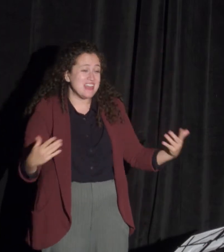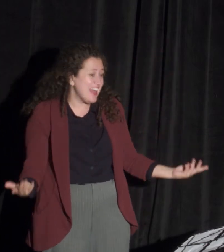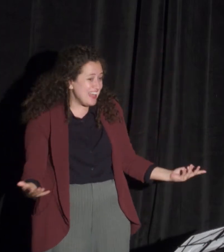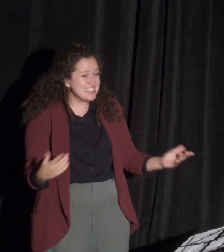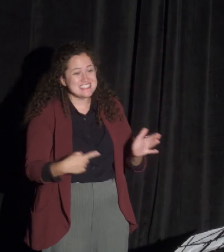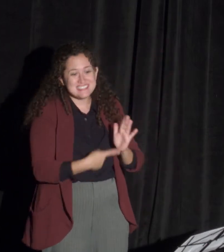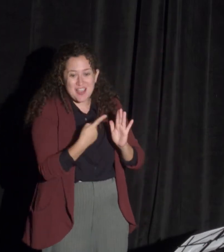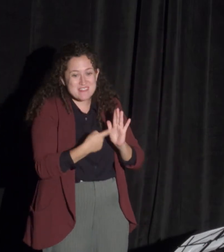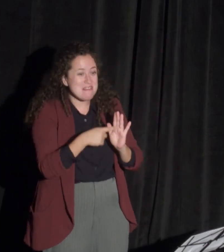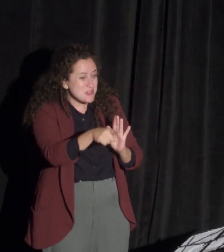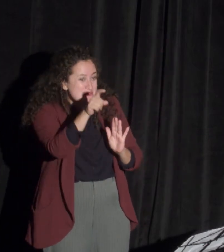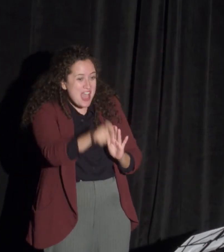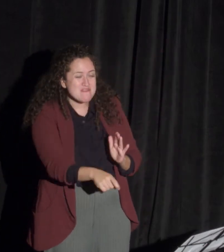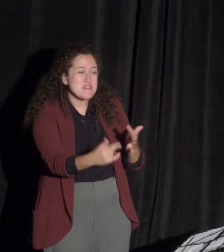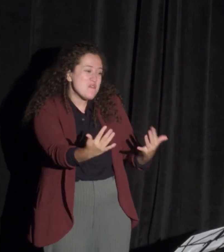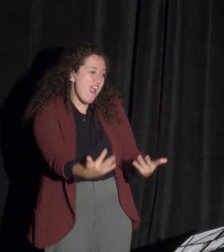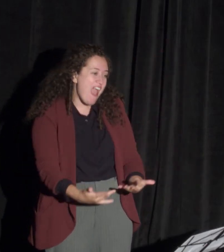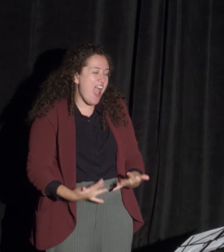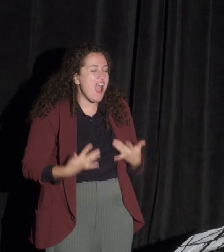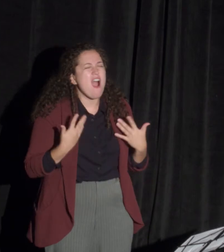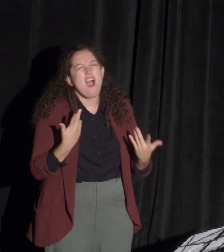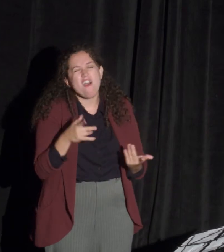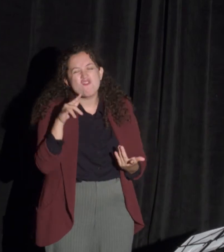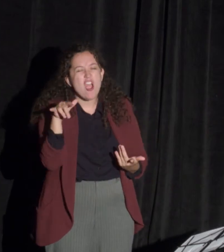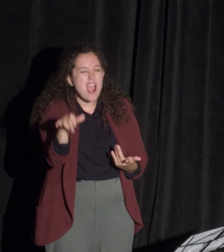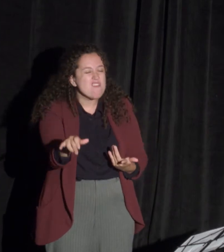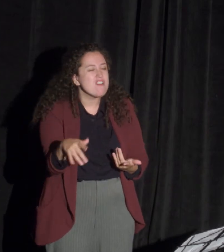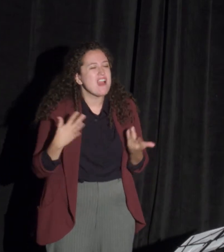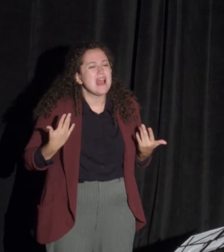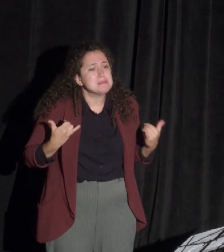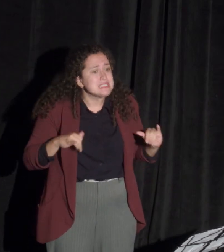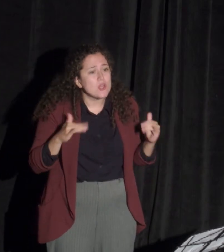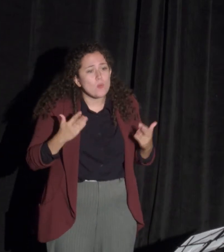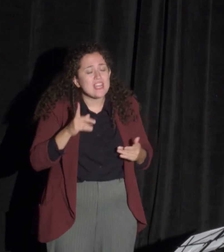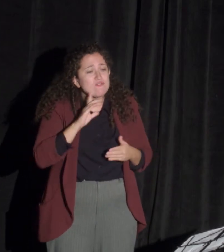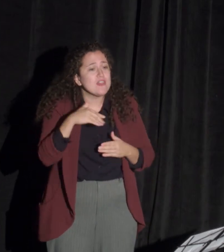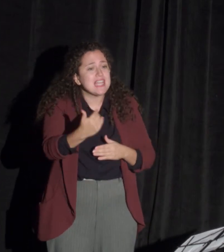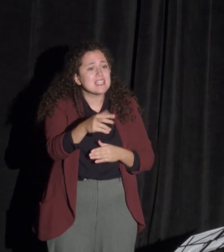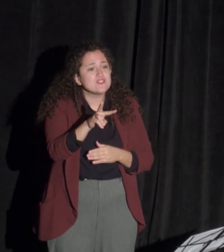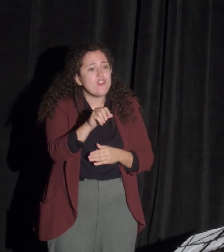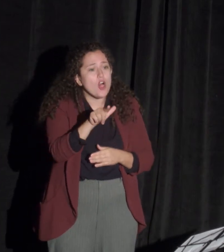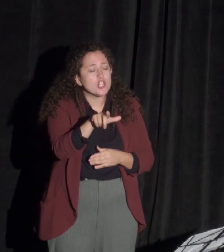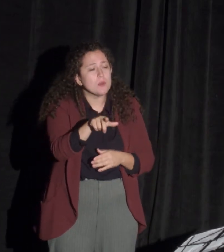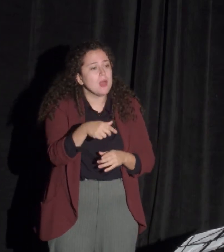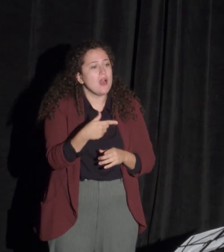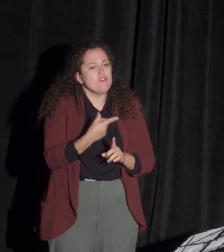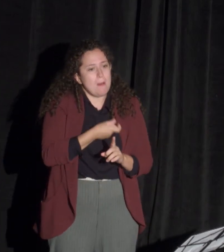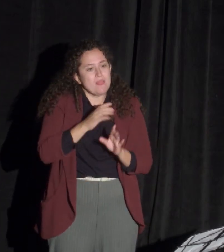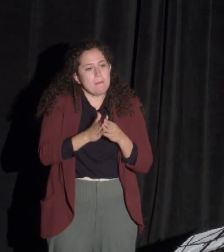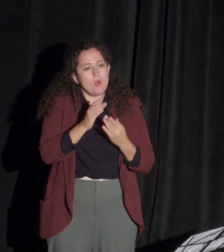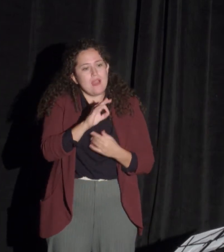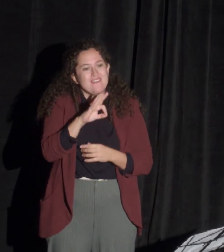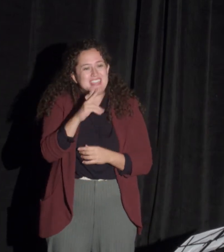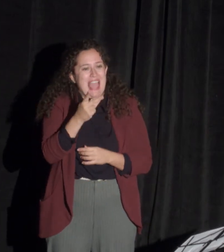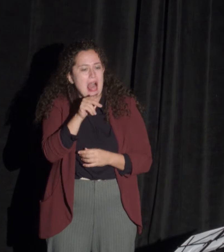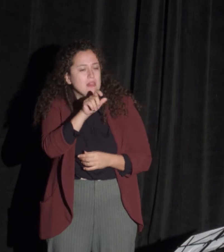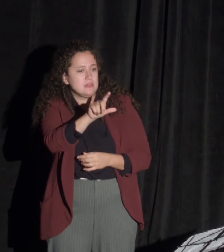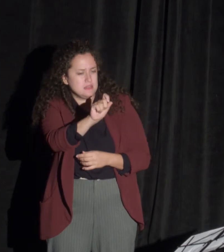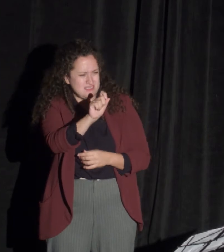wait ages for the continuation. I'm still waiting for the next volume of the Book of Kells. It's been like, I want to say it's